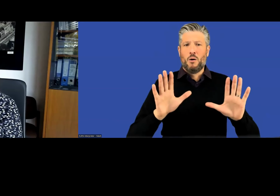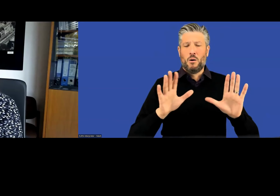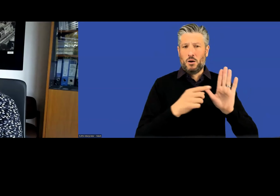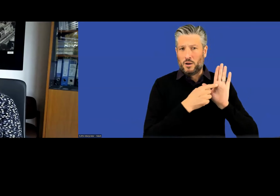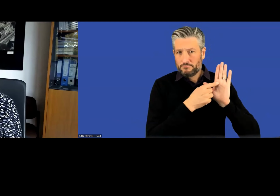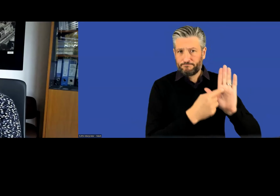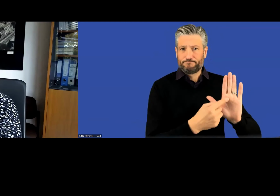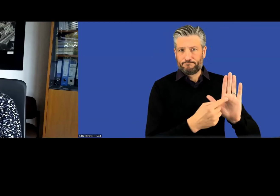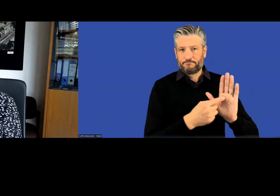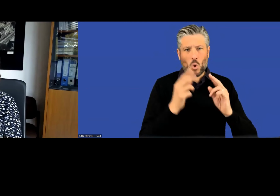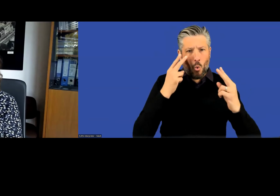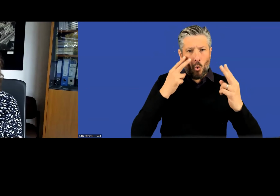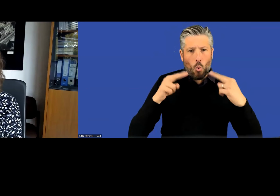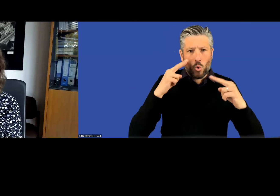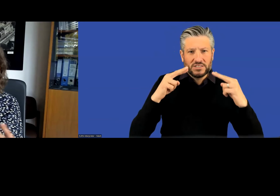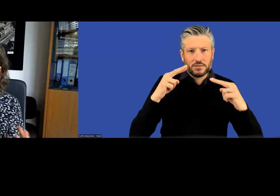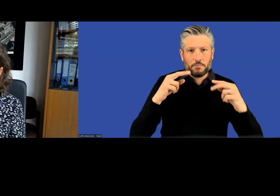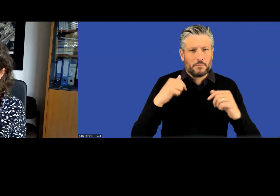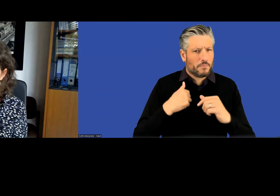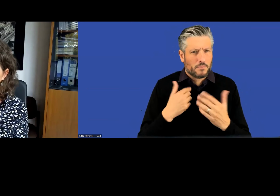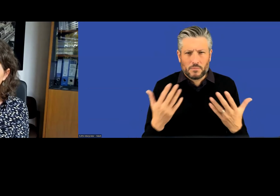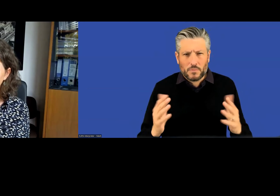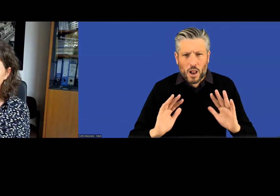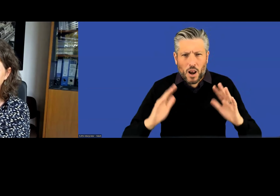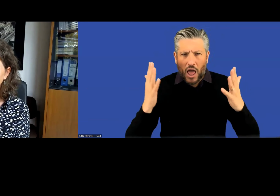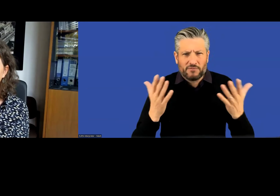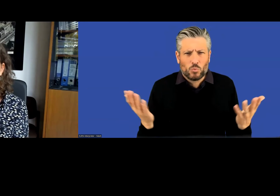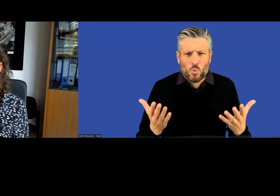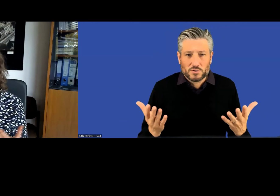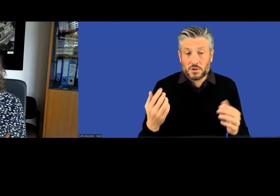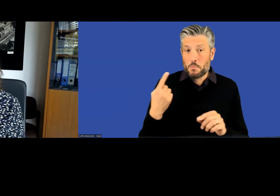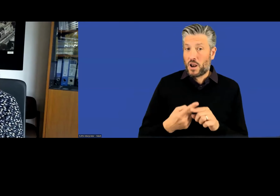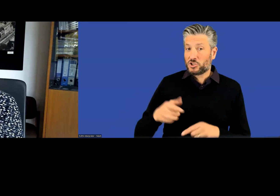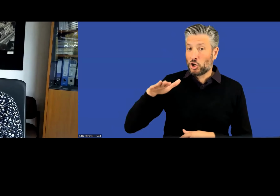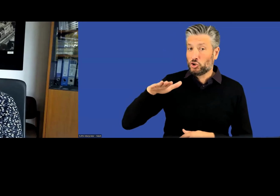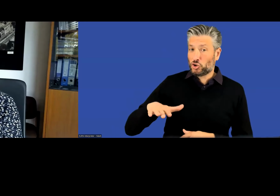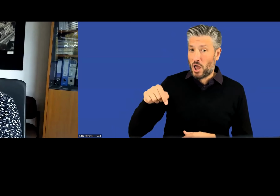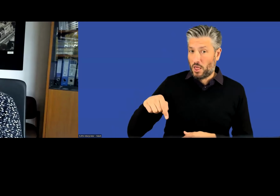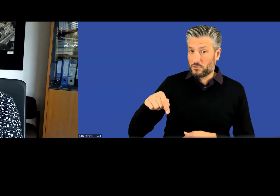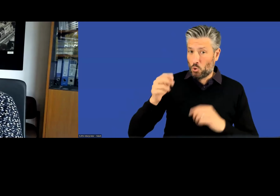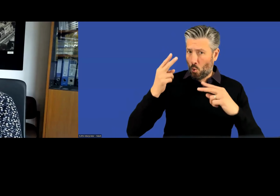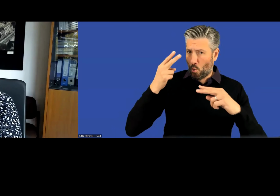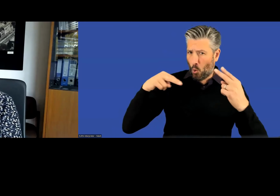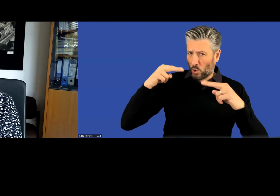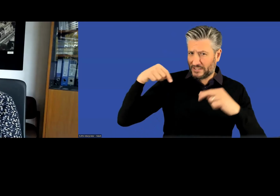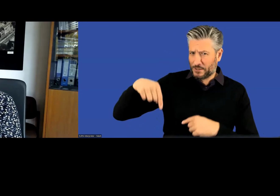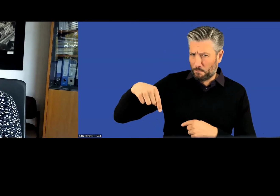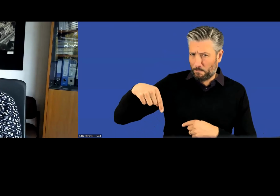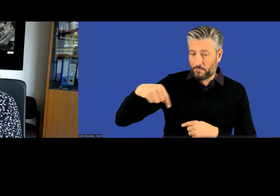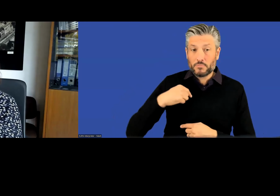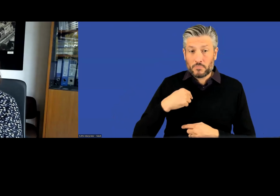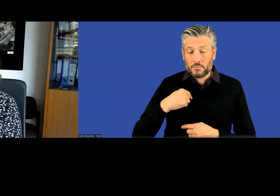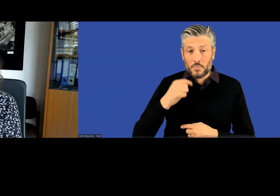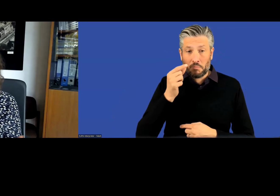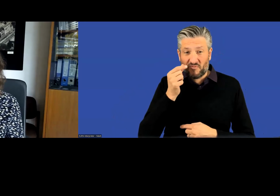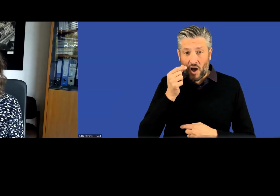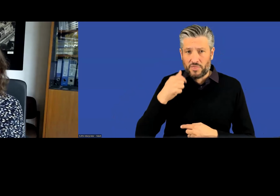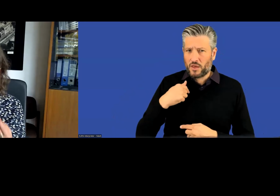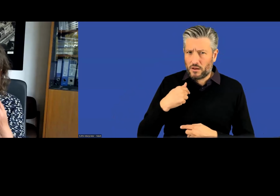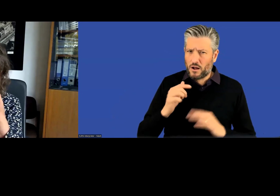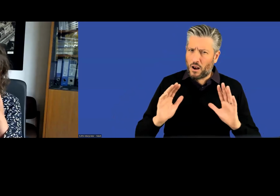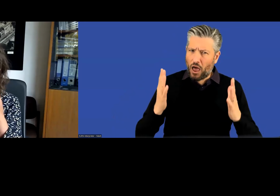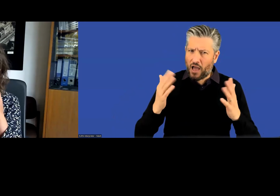those stories need to be told. And the more diverse the tales we hear, the more chances of empathy and acceptance from those